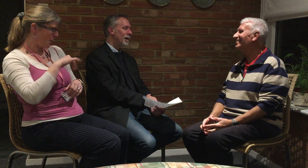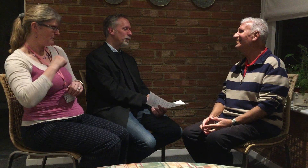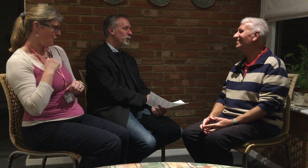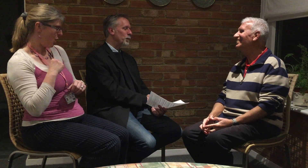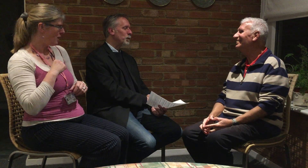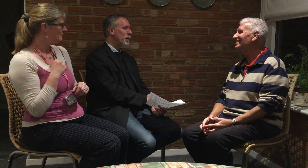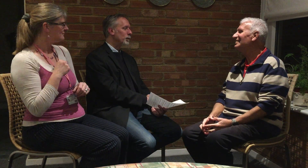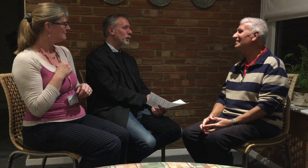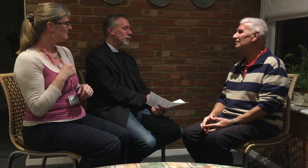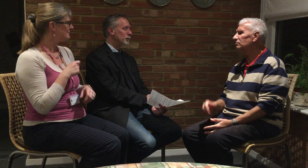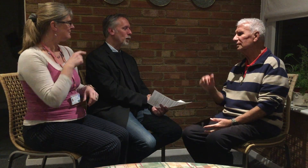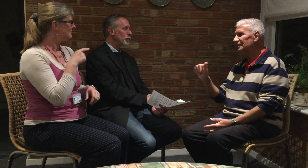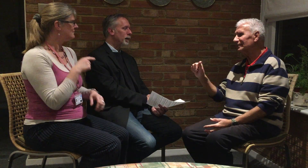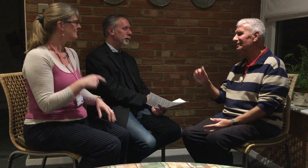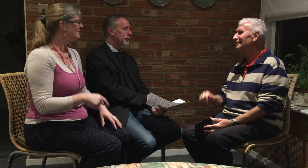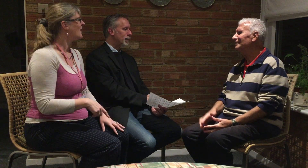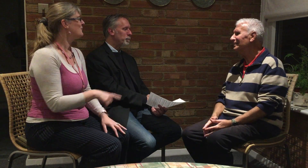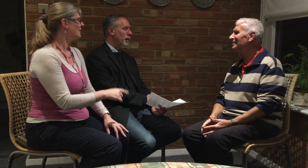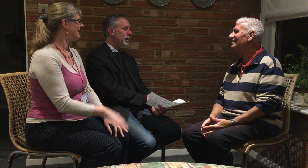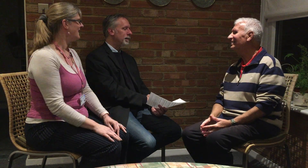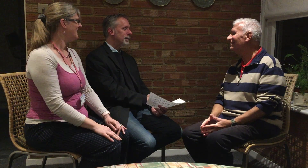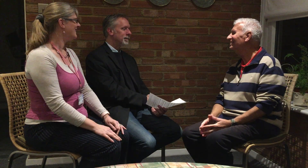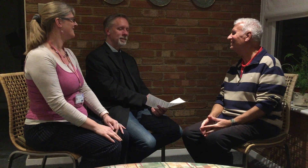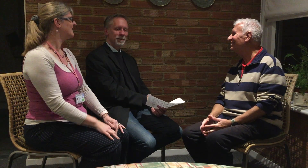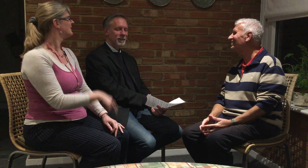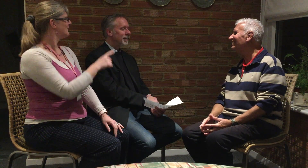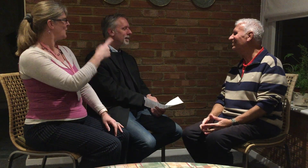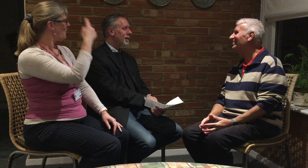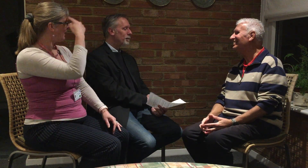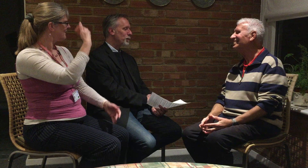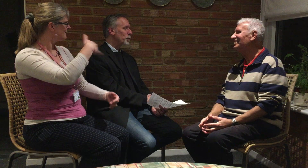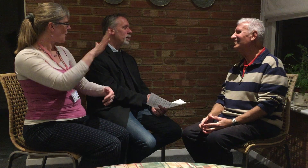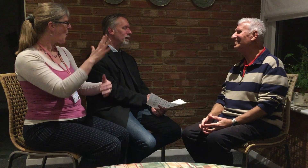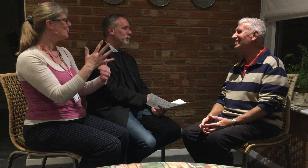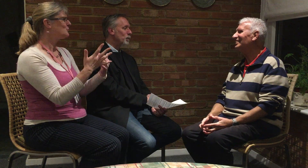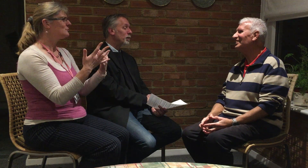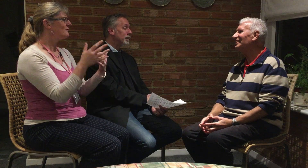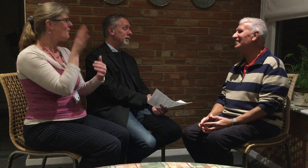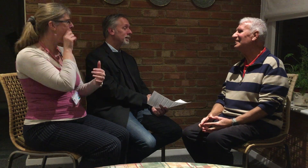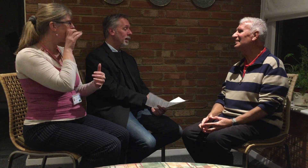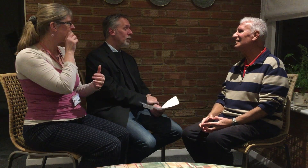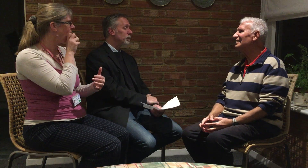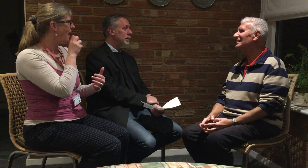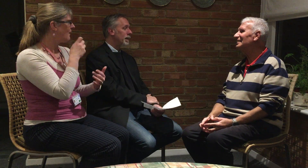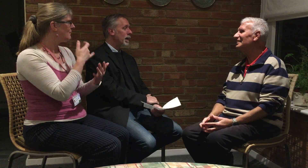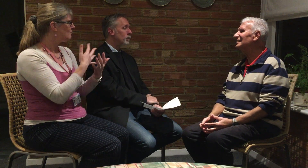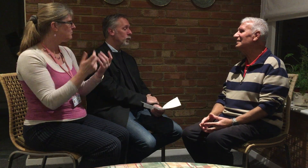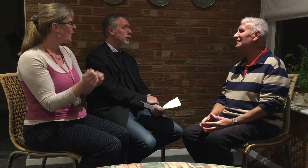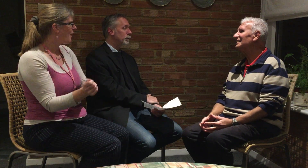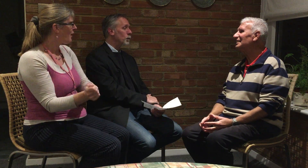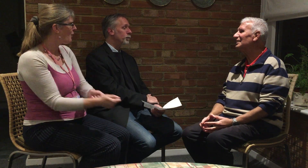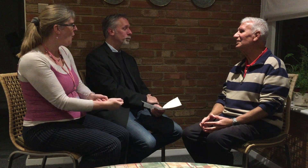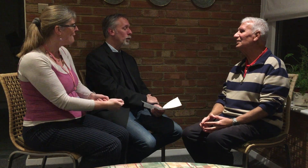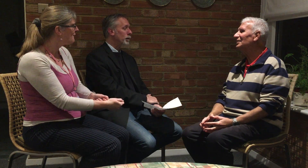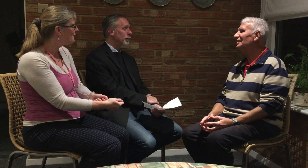Have you thought about going to Florida? Because they play. Right, yeah, no. Have you thought about going to Florida? Because obviously they have a lot of golf in Florida.